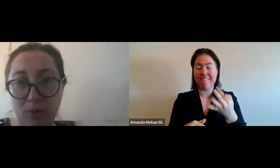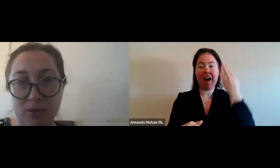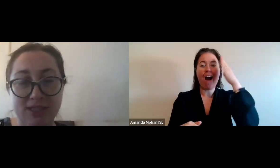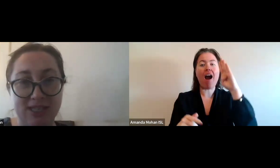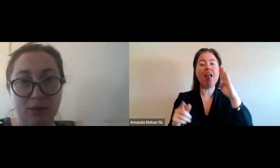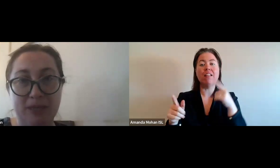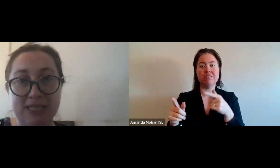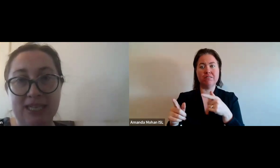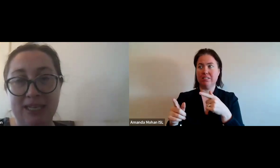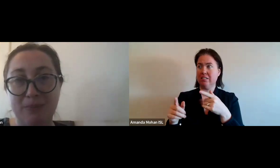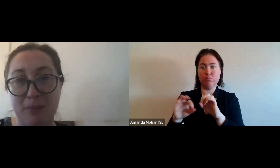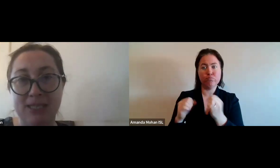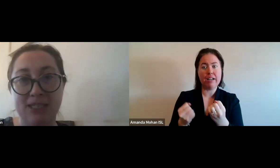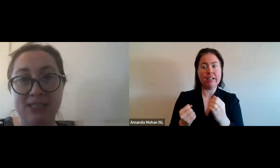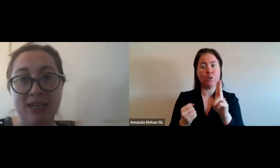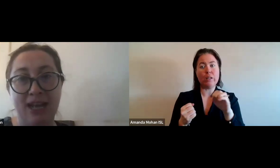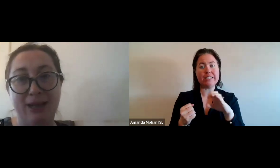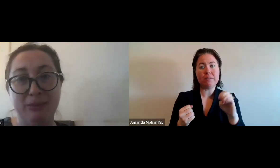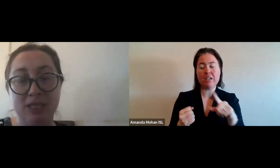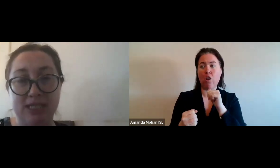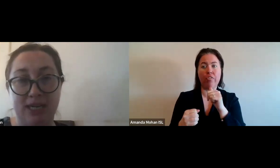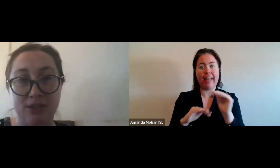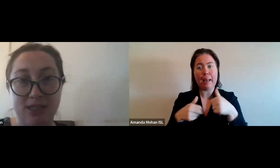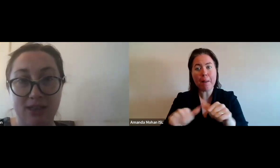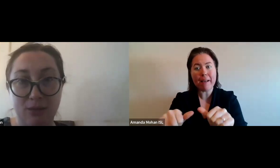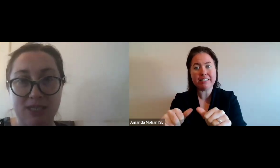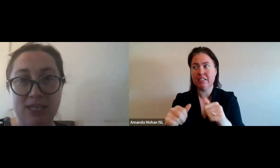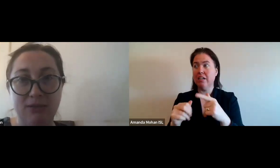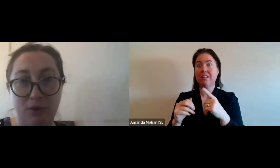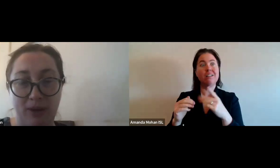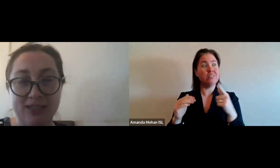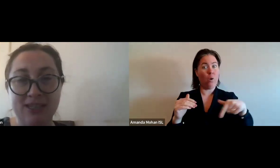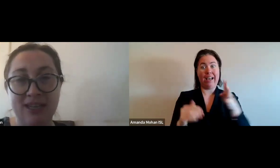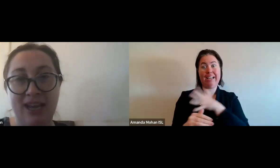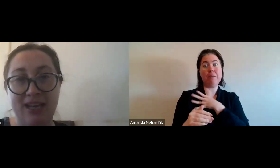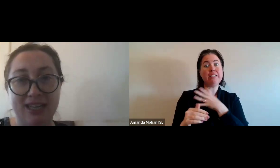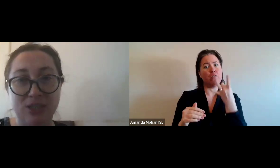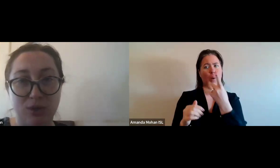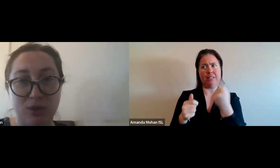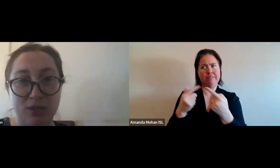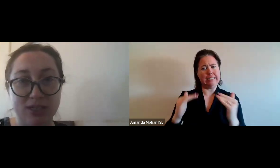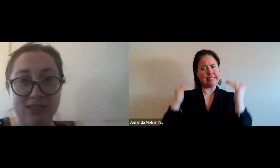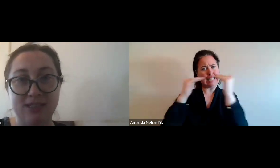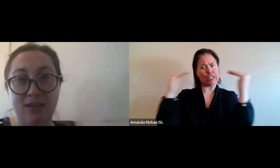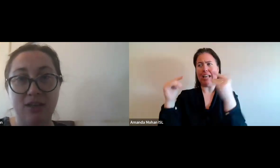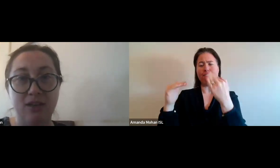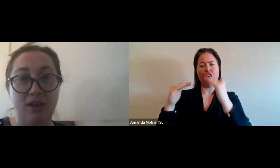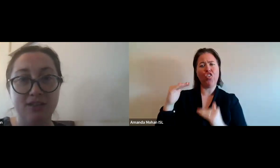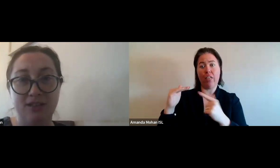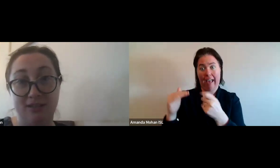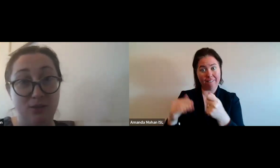failing to uphold the CRPD and implement it to the standards that the committee requests. And I guess the short answer